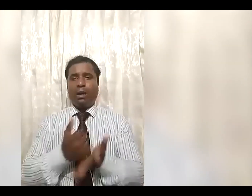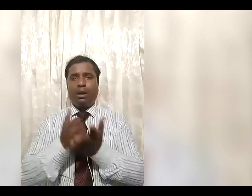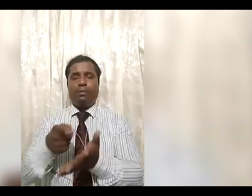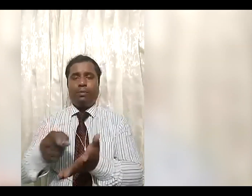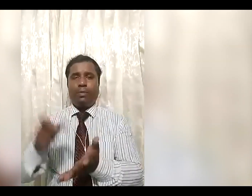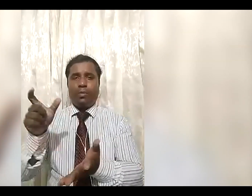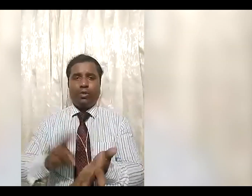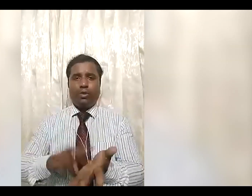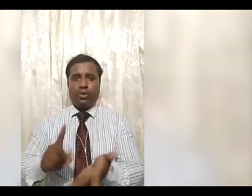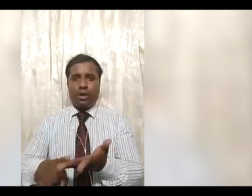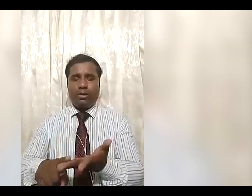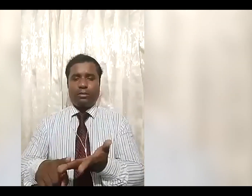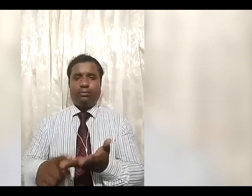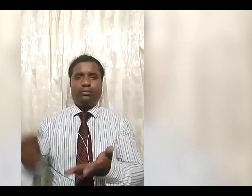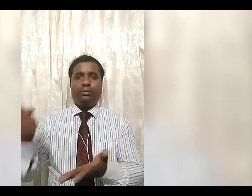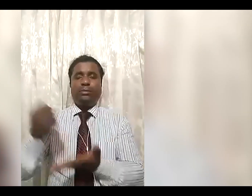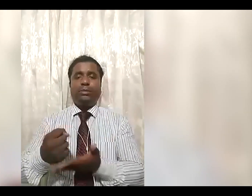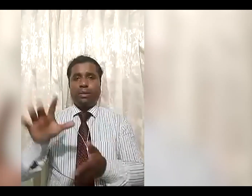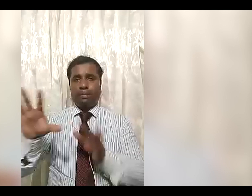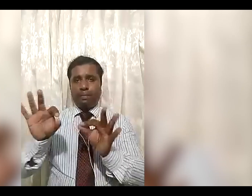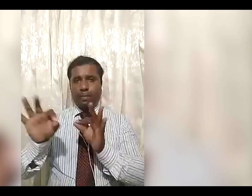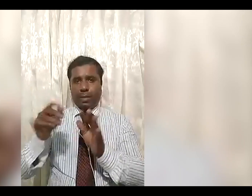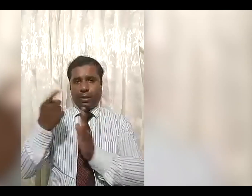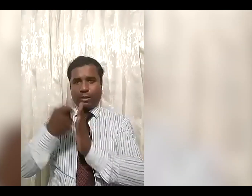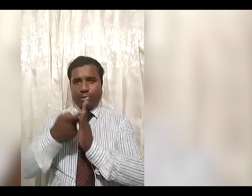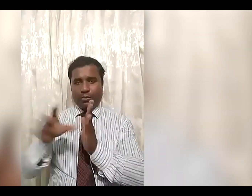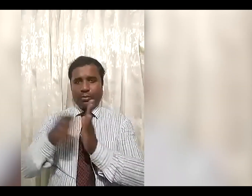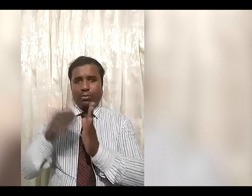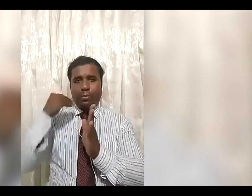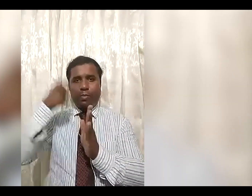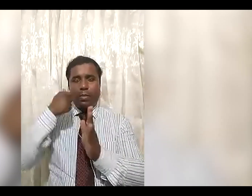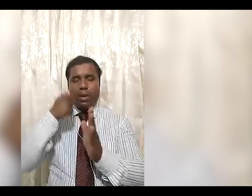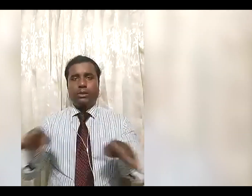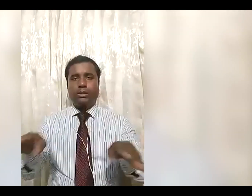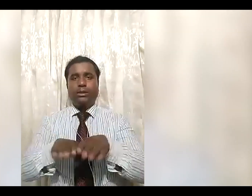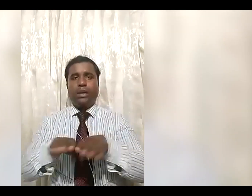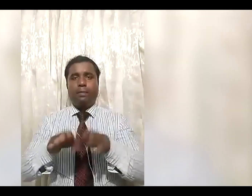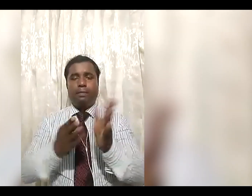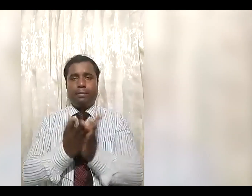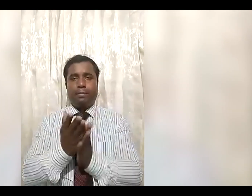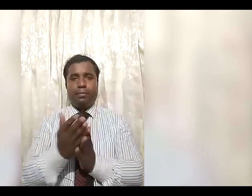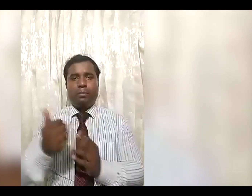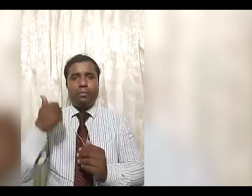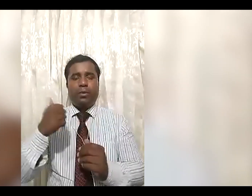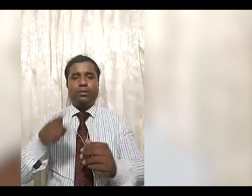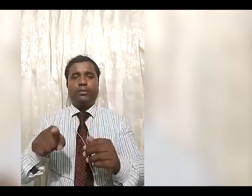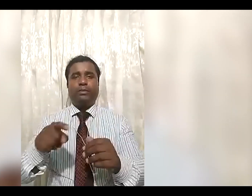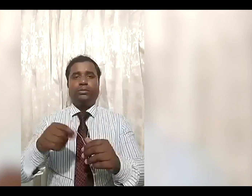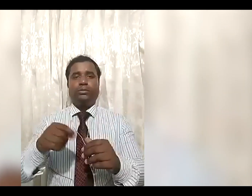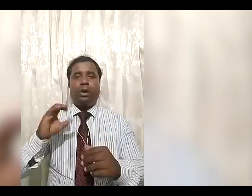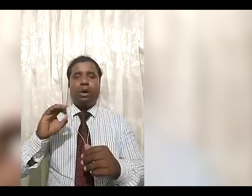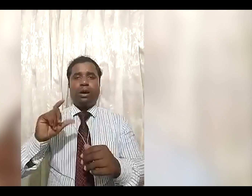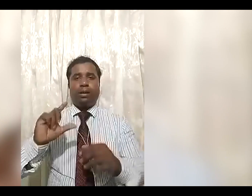are established, they are clearly defined. And I think for that, people such as Nazmus and the others, it's wonderful that they are organizing themselves.